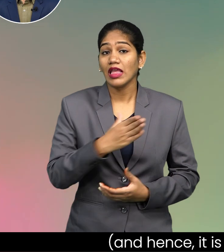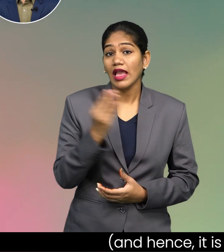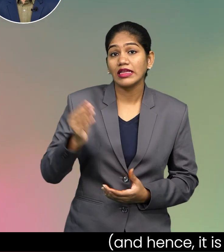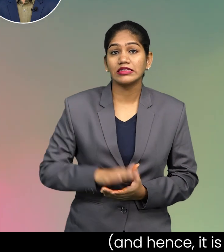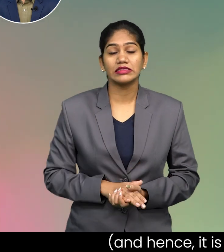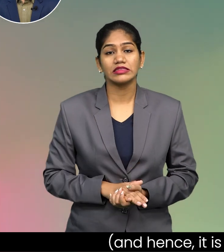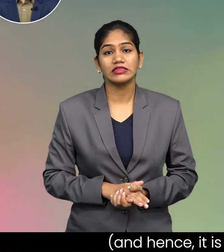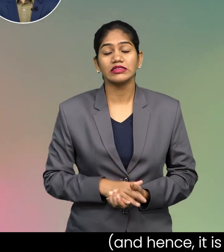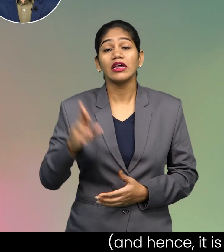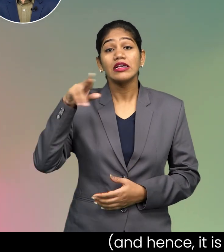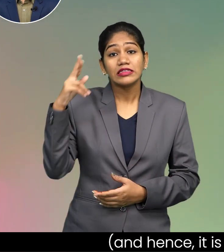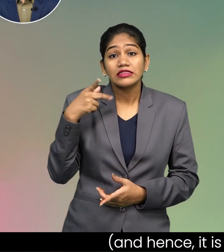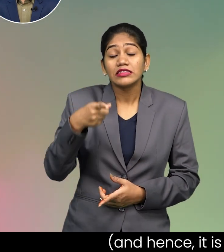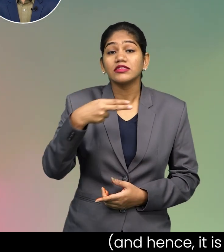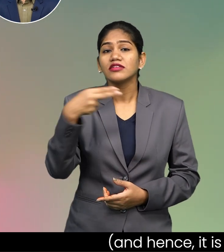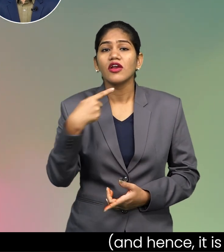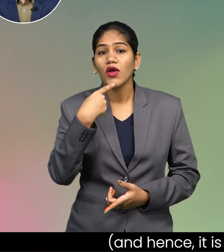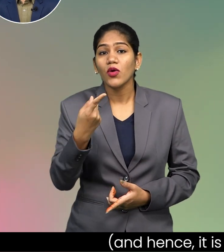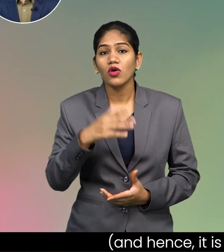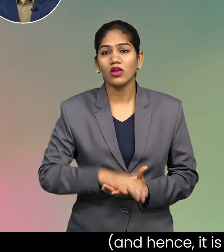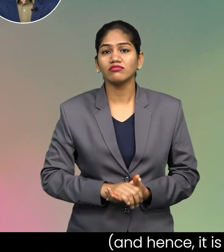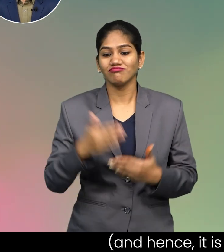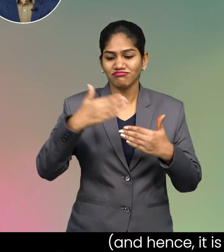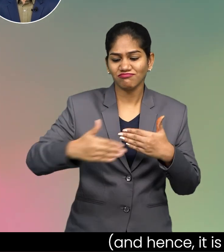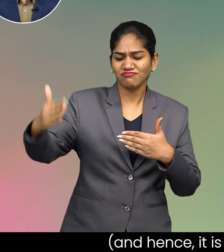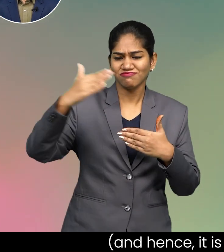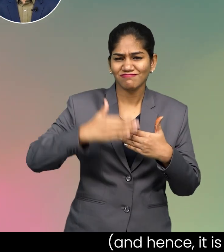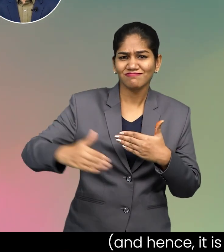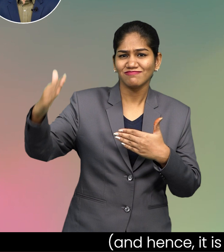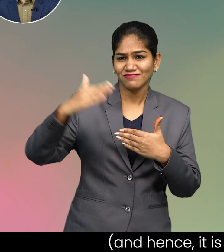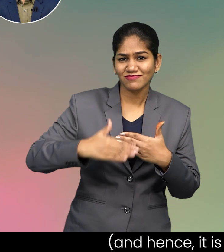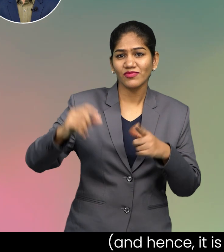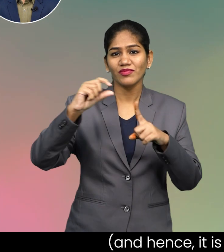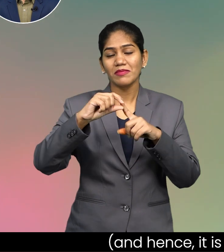and hence it is called the Long Parliament.